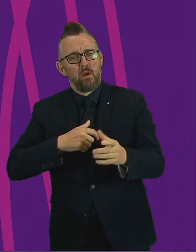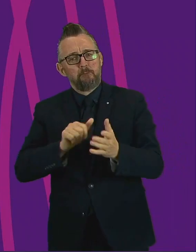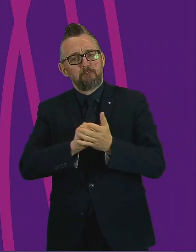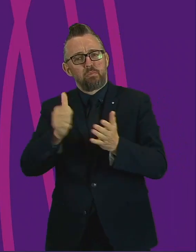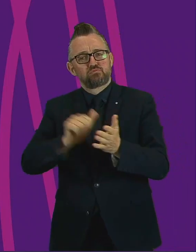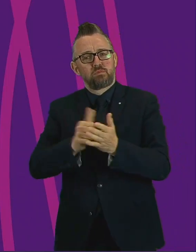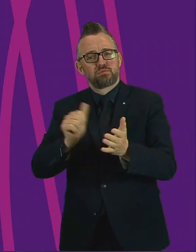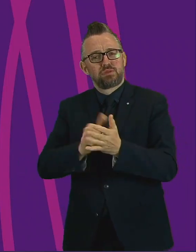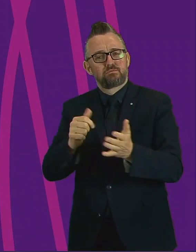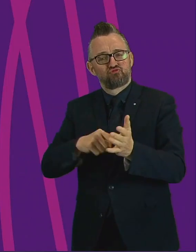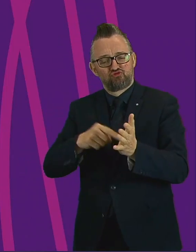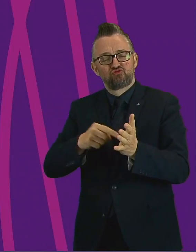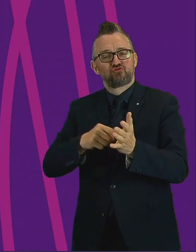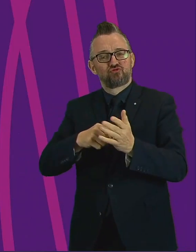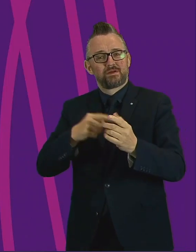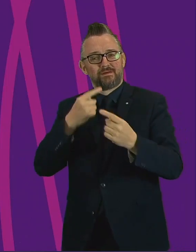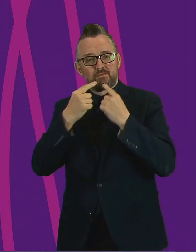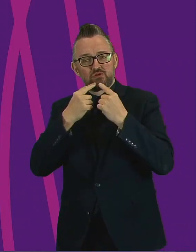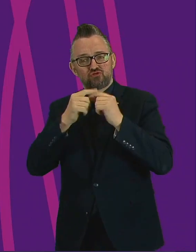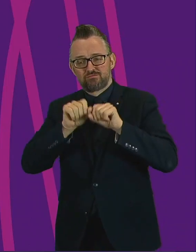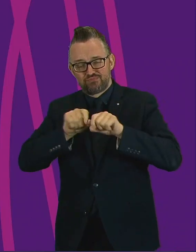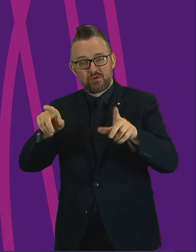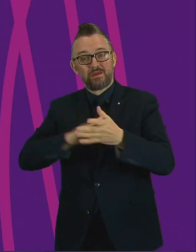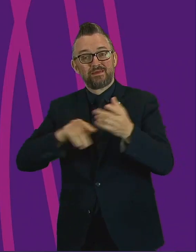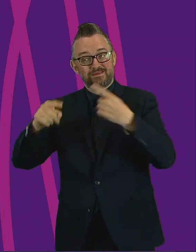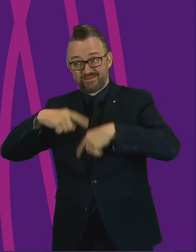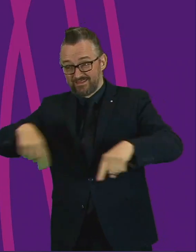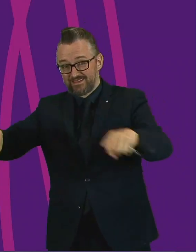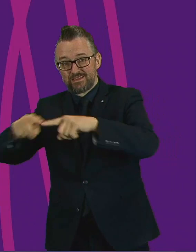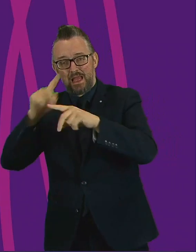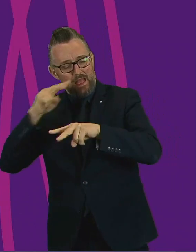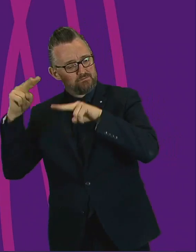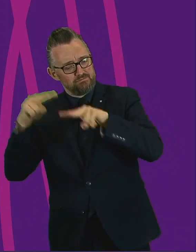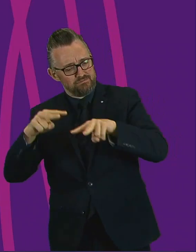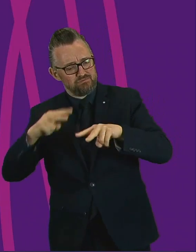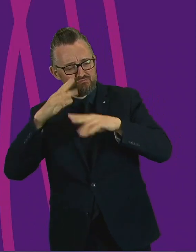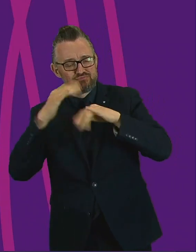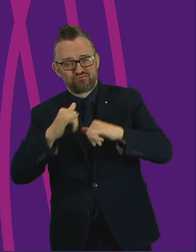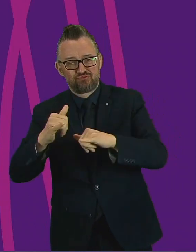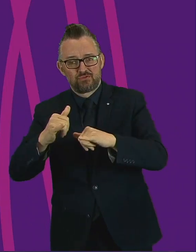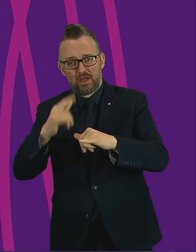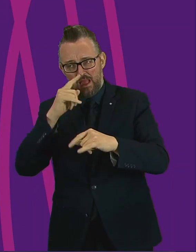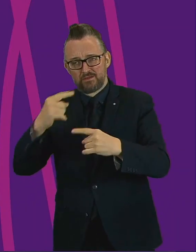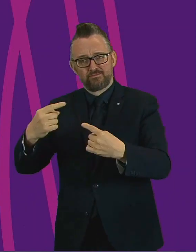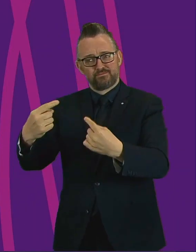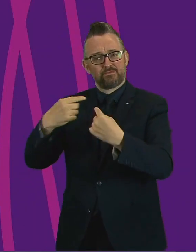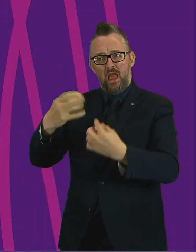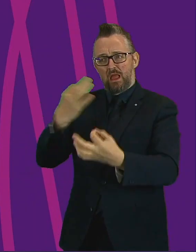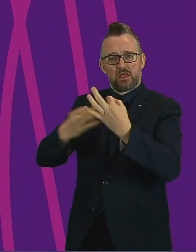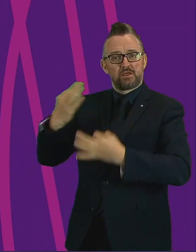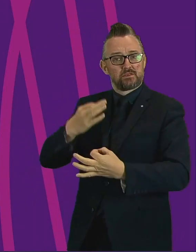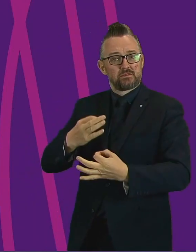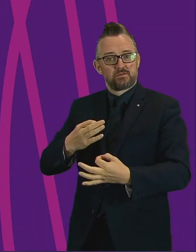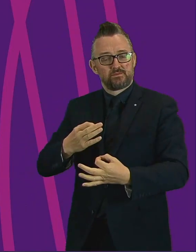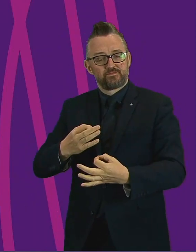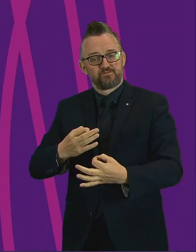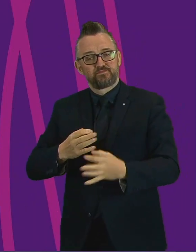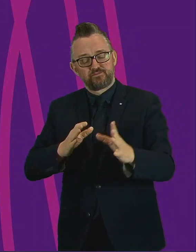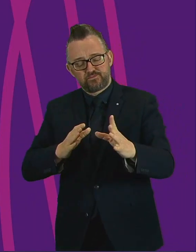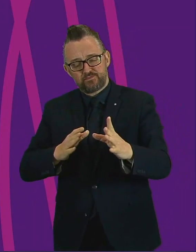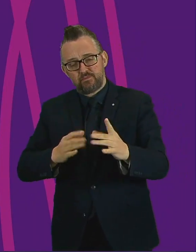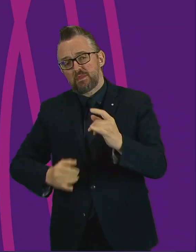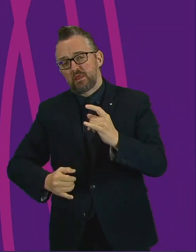allows all of that, of course, to be scrutinised and for us to be held to account. The last point I would make in it is a point that I